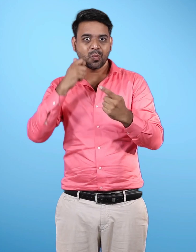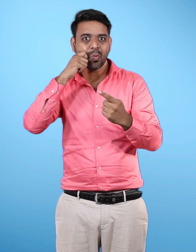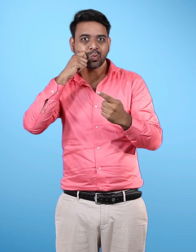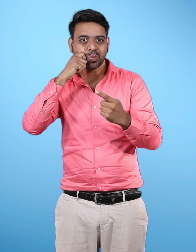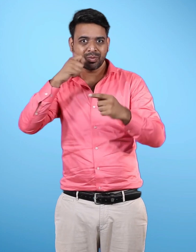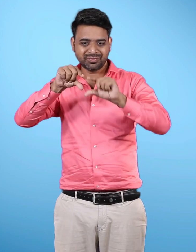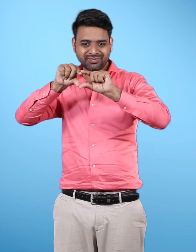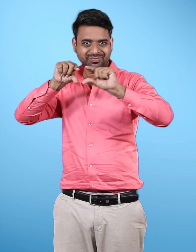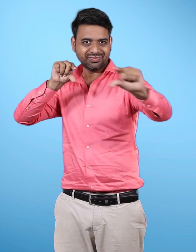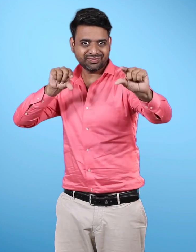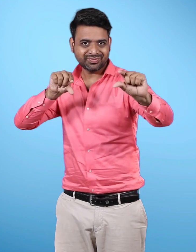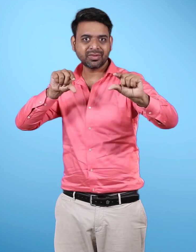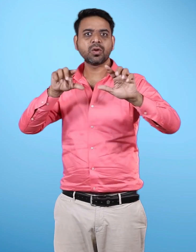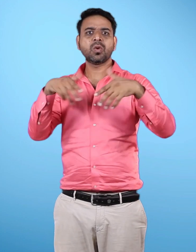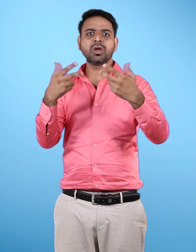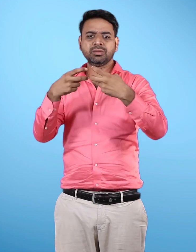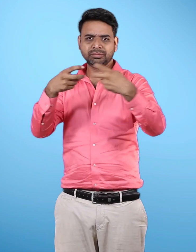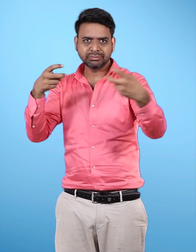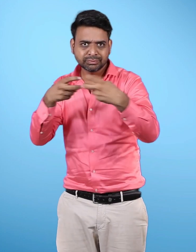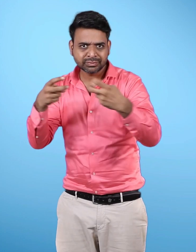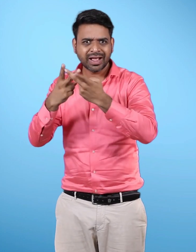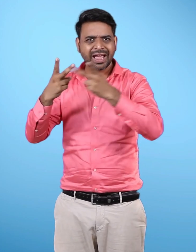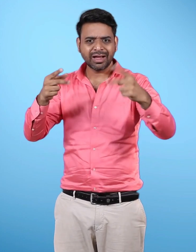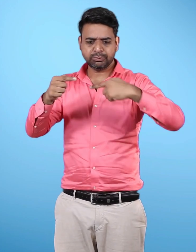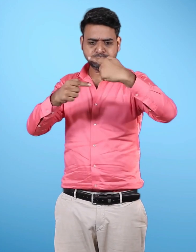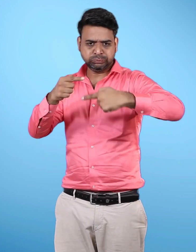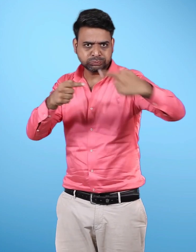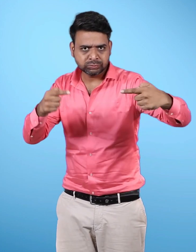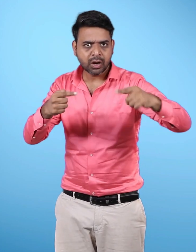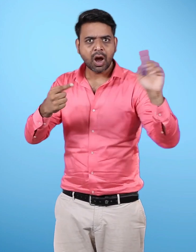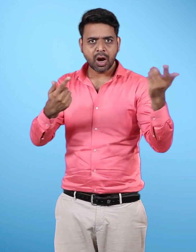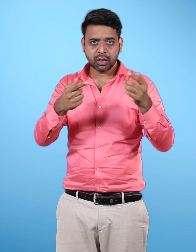have plastic or rubber covers on them. Can you explain why?